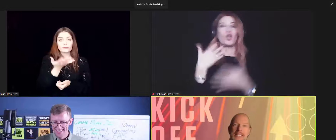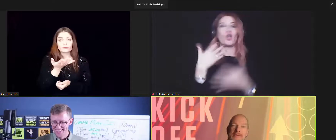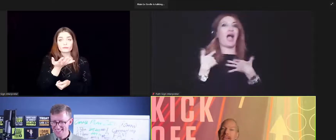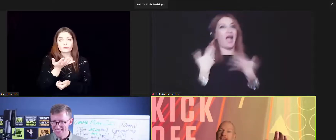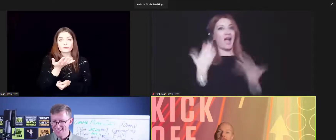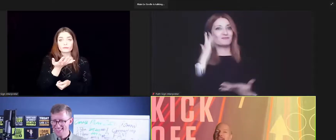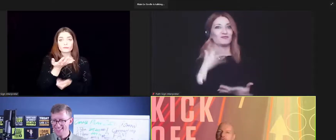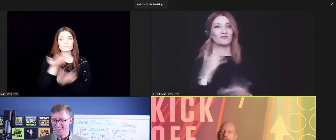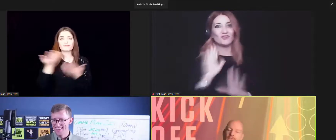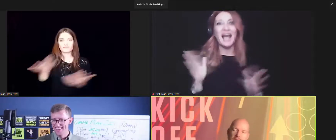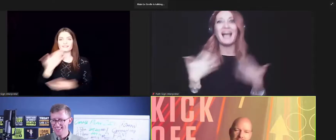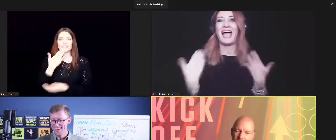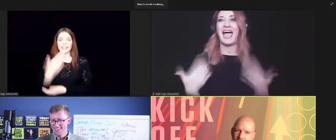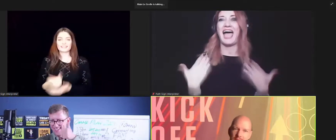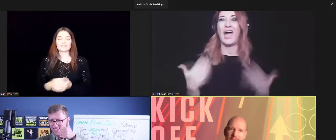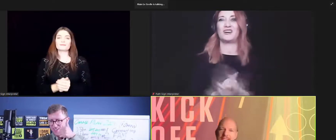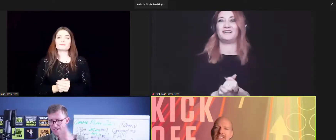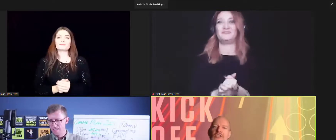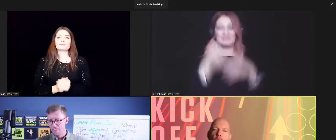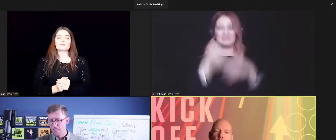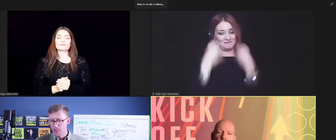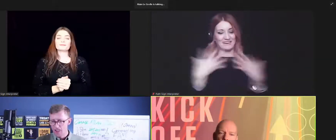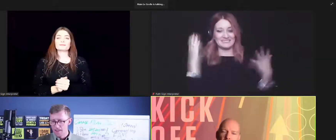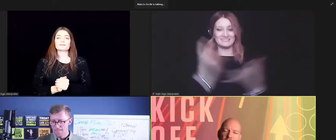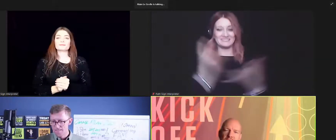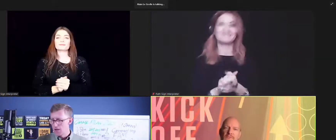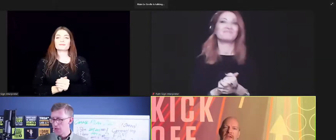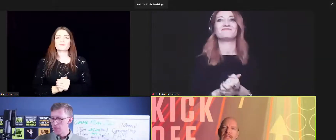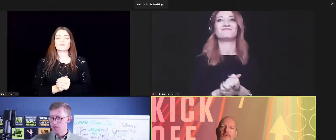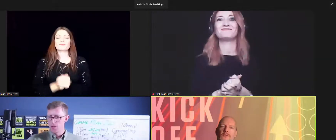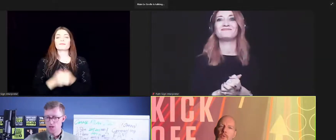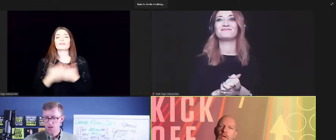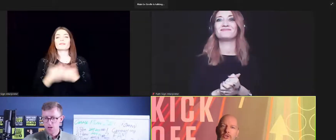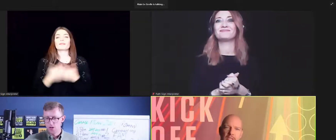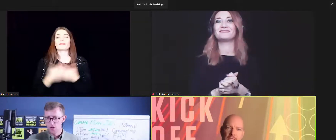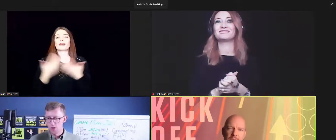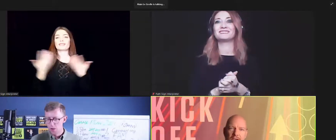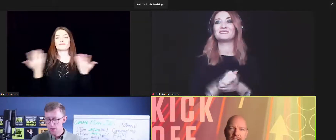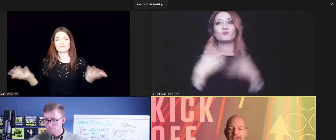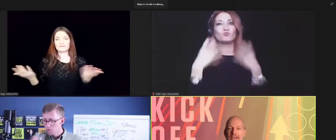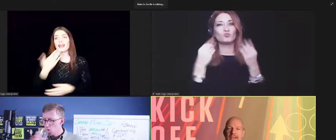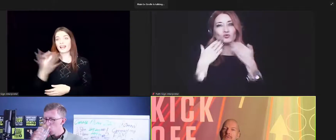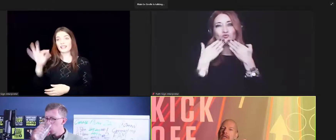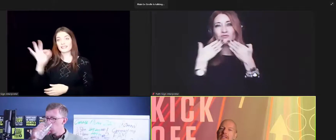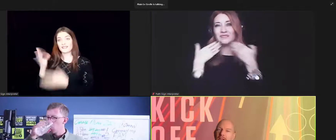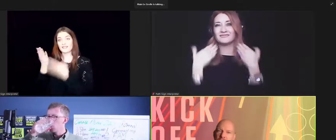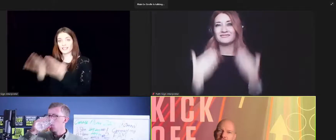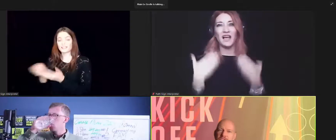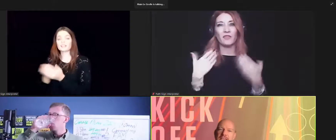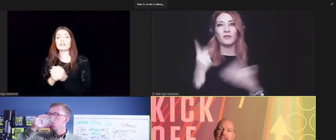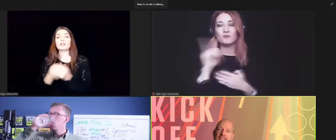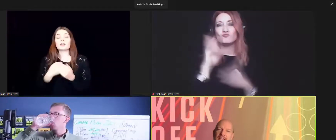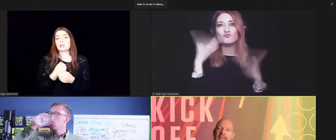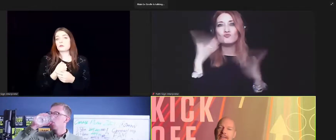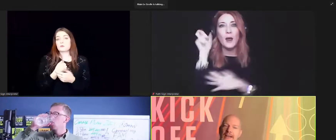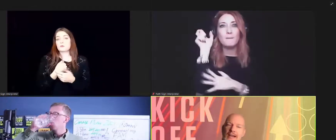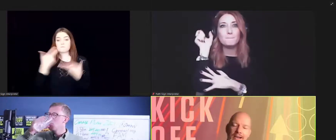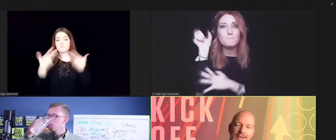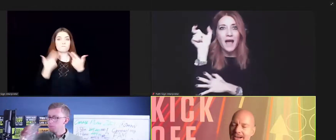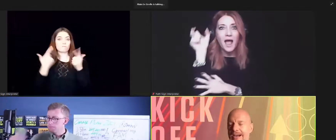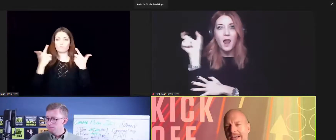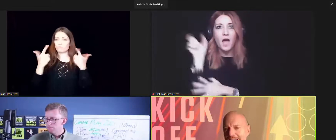So you see me, hey, thank you, Frazer. There's no word to say thank you for what you did because we had a lot of chat